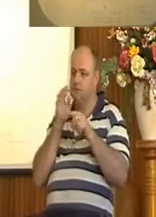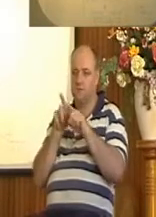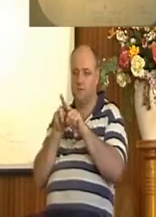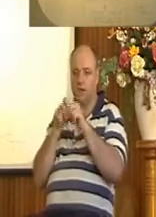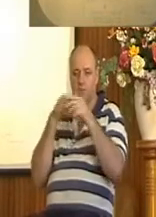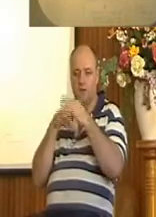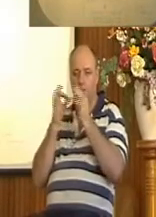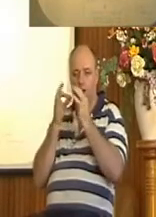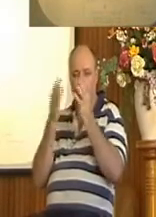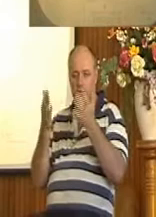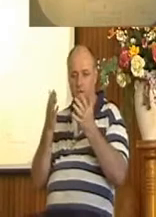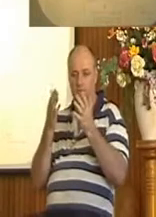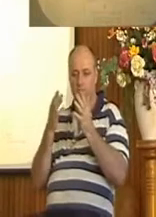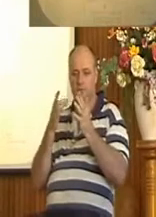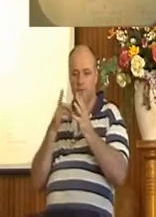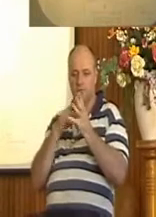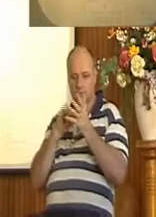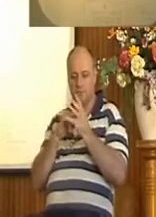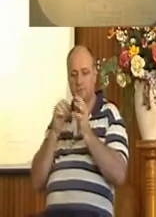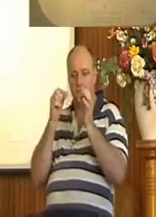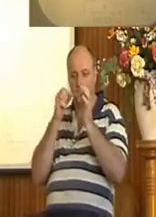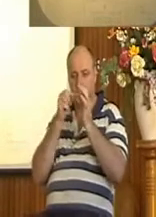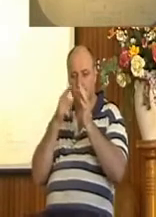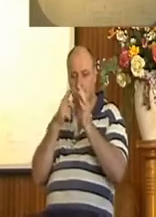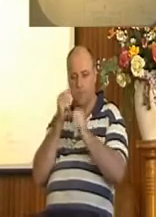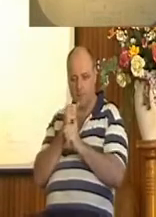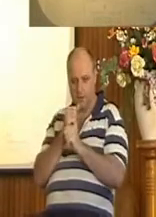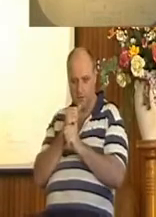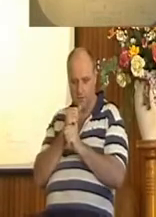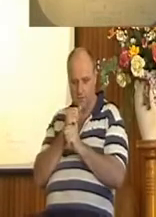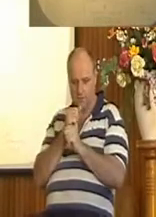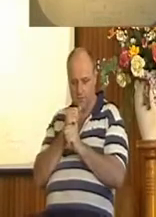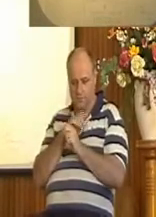Even as his imprisonment restrained Paul,